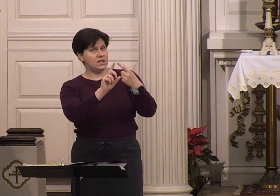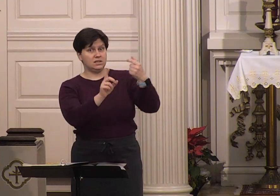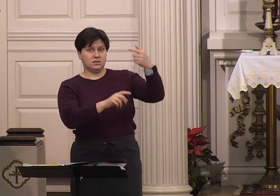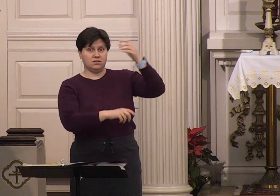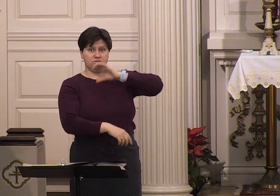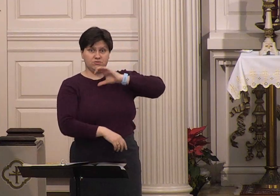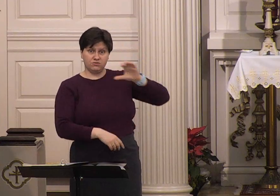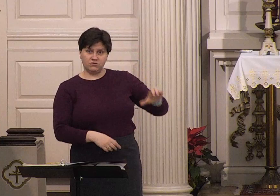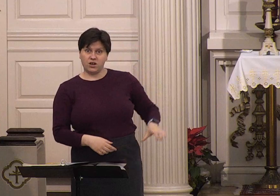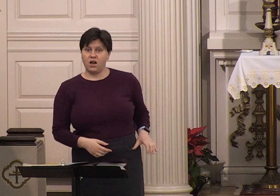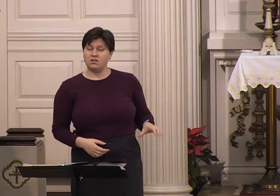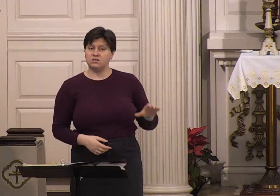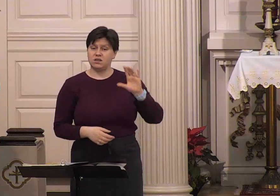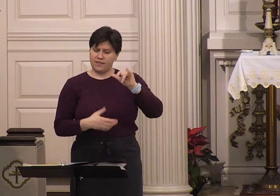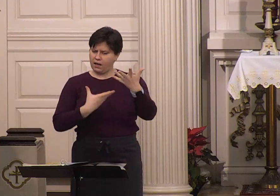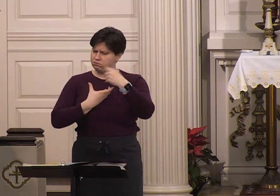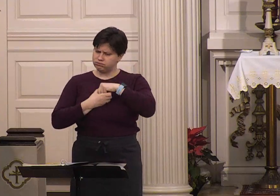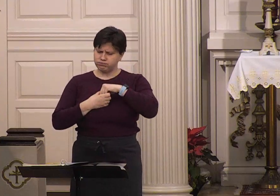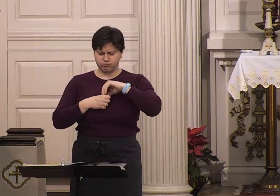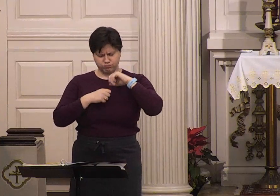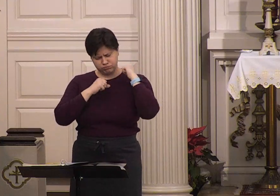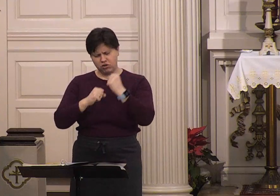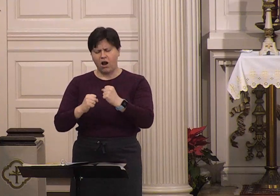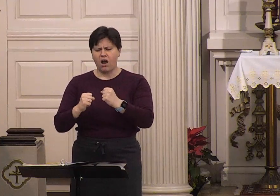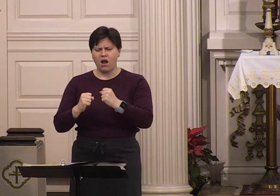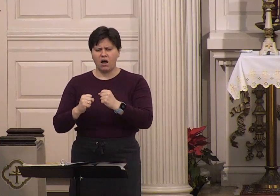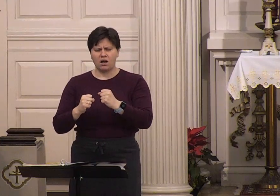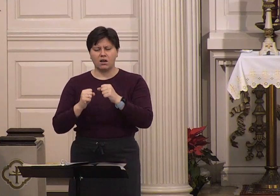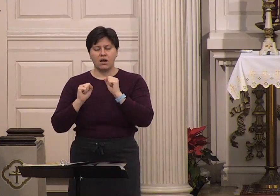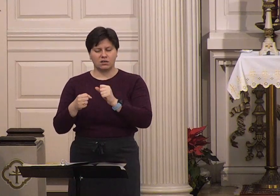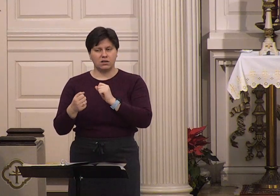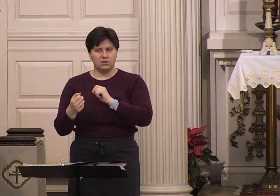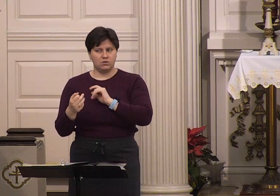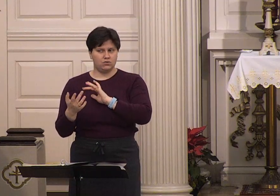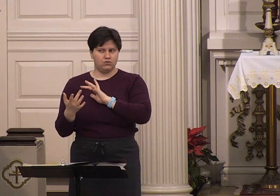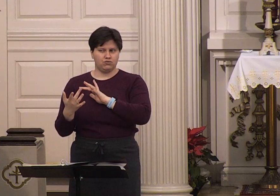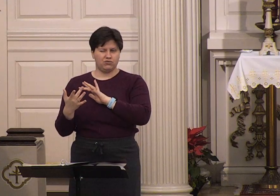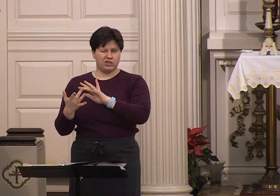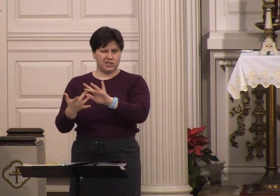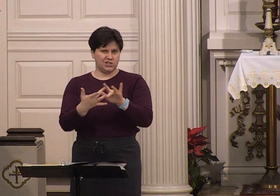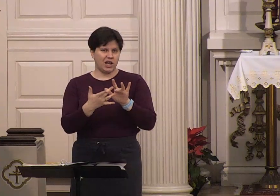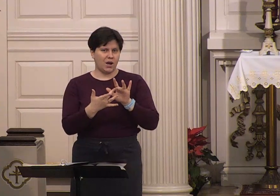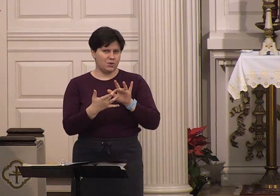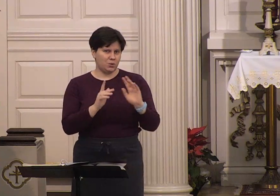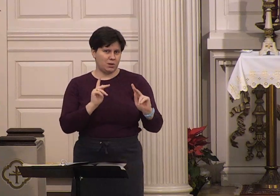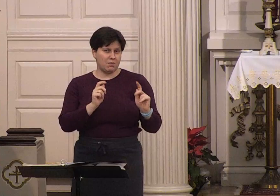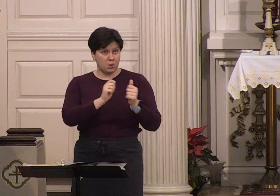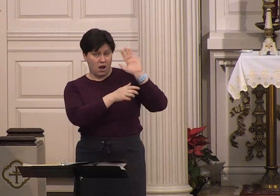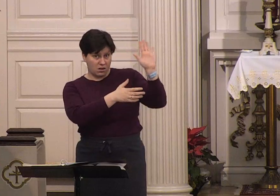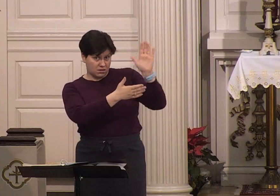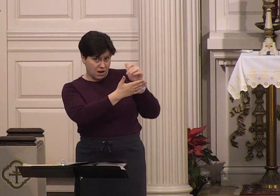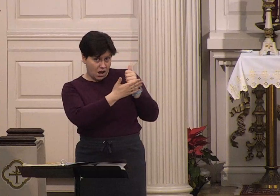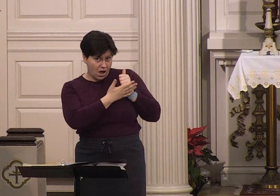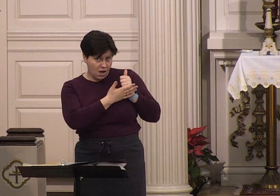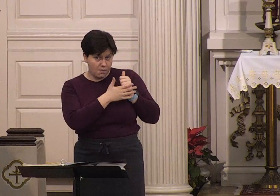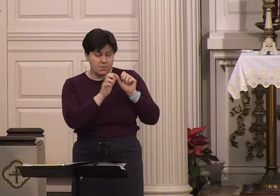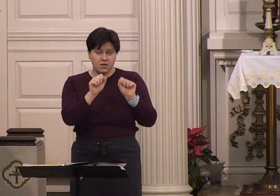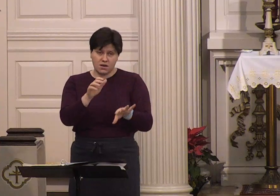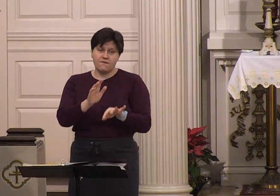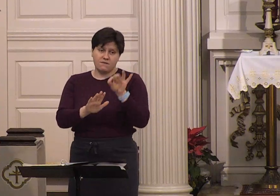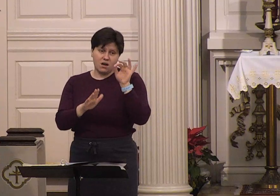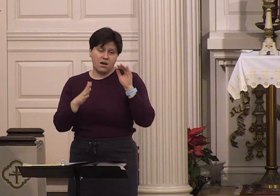is planted in you, and then begins to reach out to others, with God's help, you will find a way to